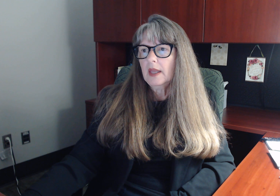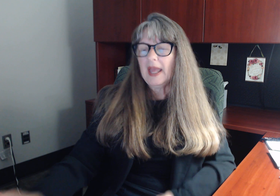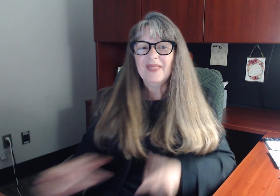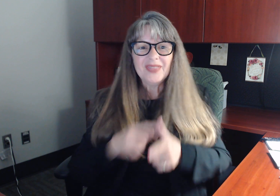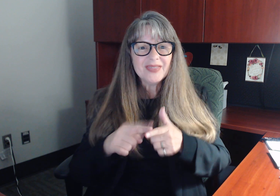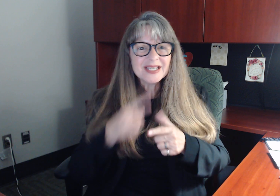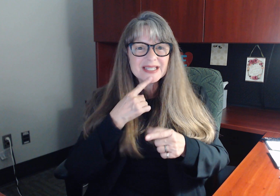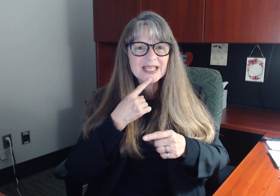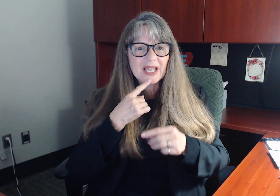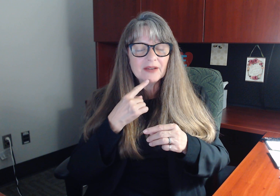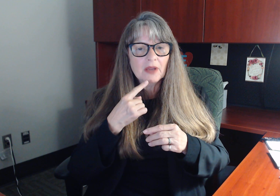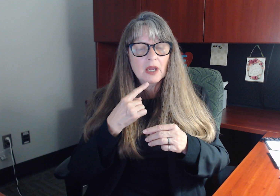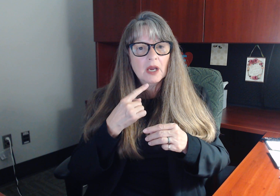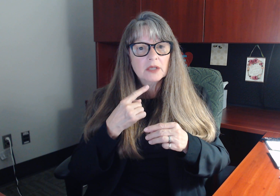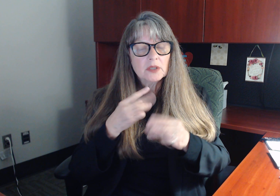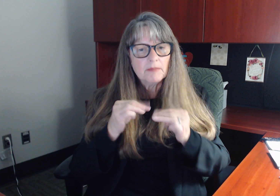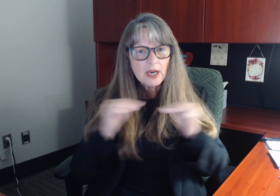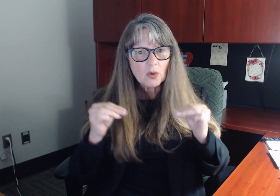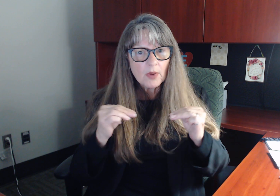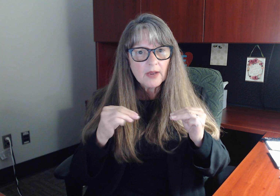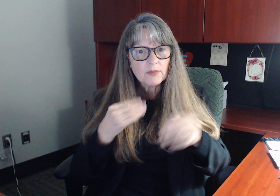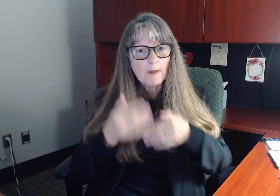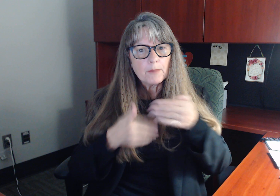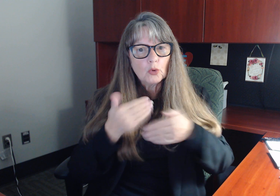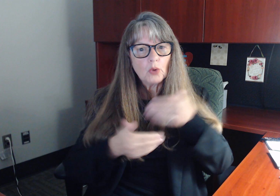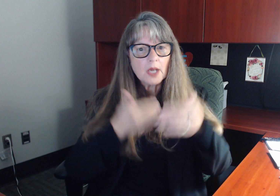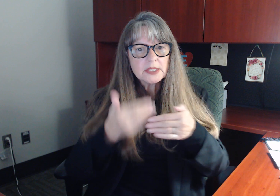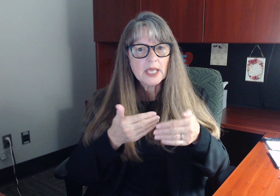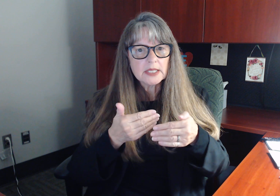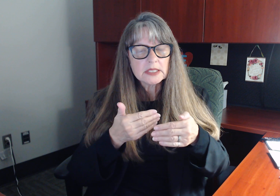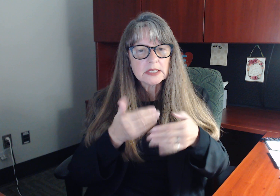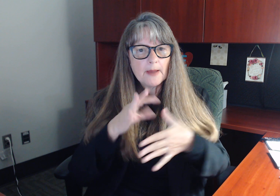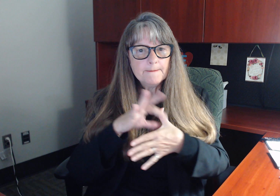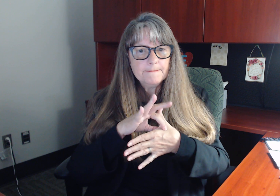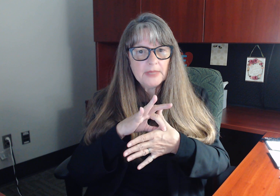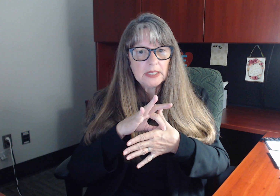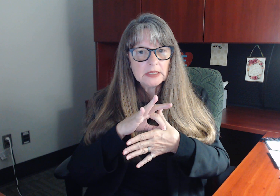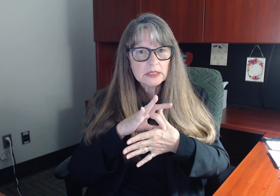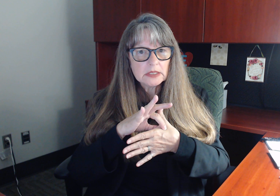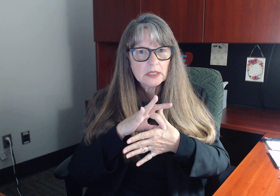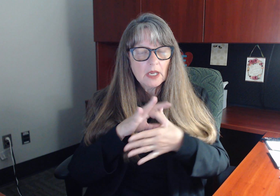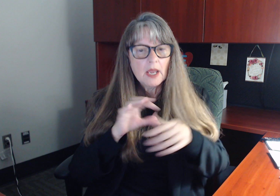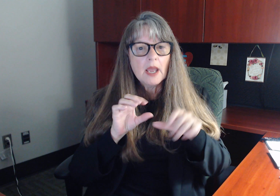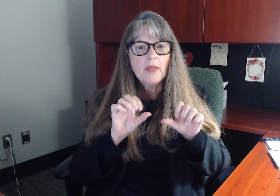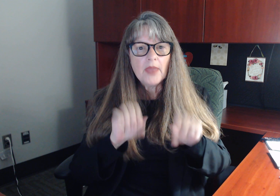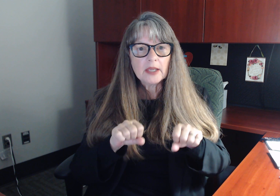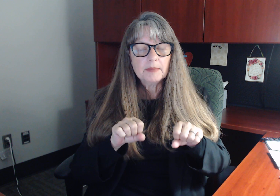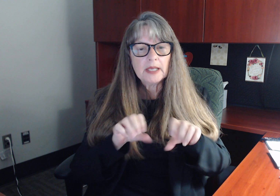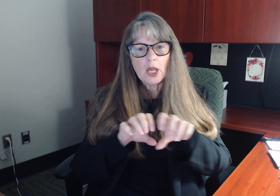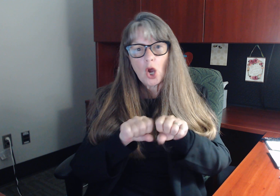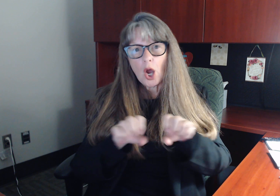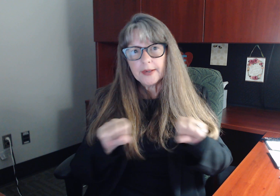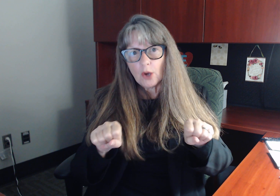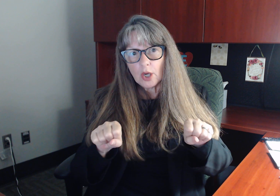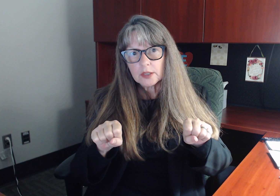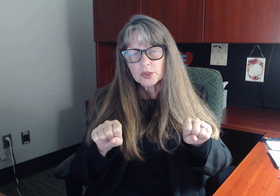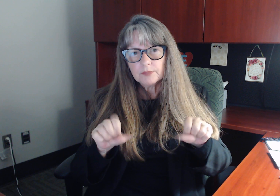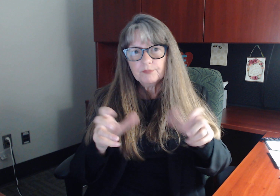and then they said, like, to microwave processed meat, and that could be like hot dogs